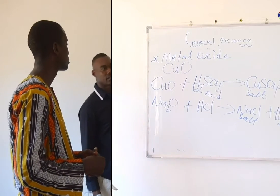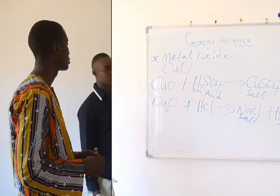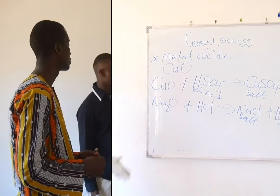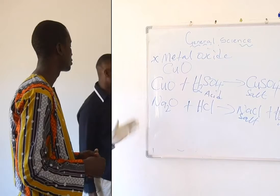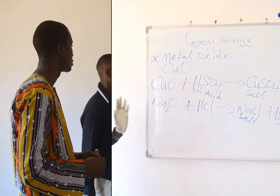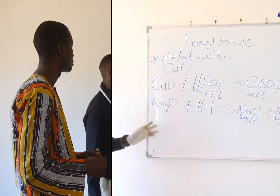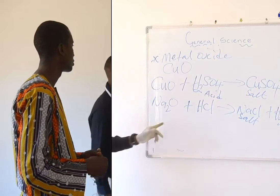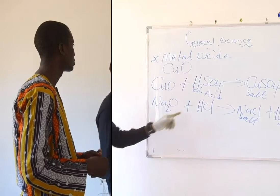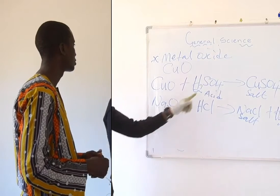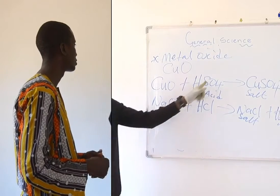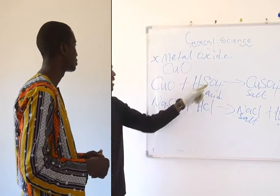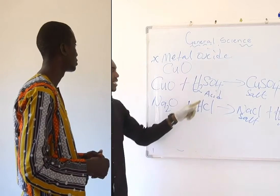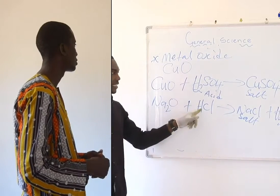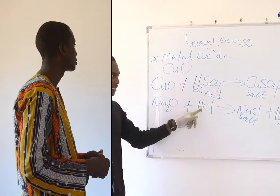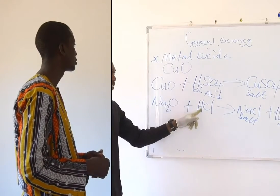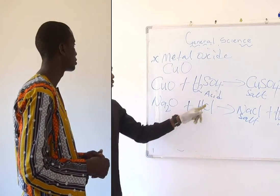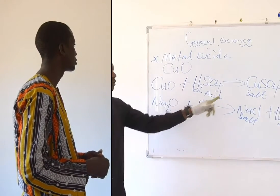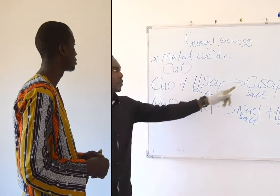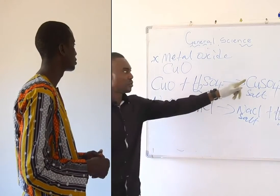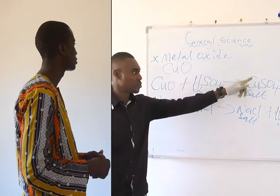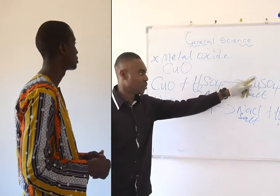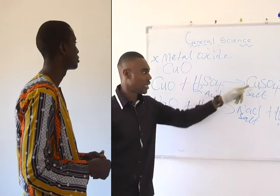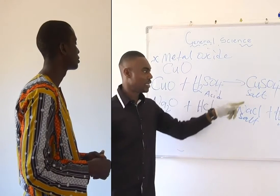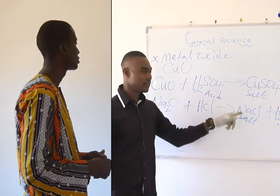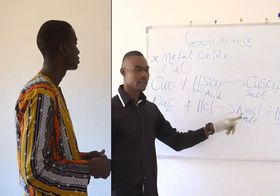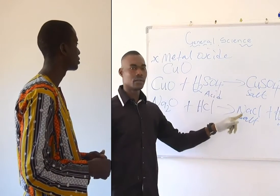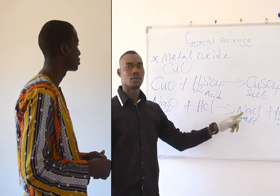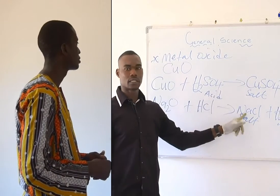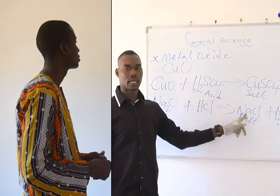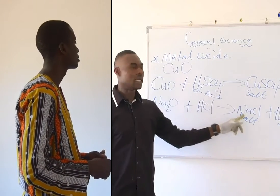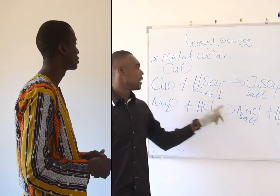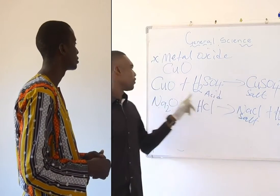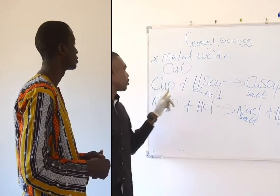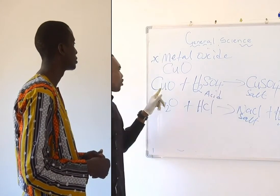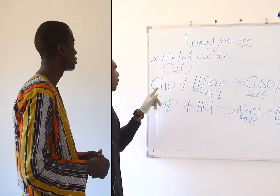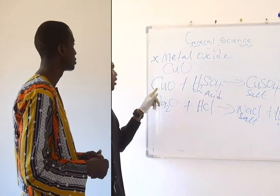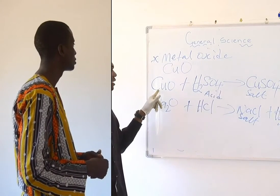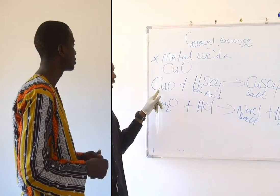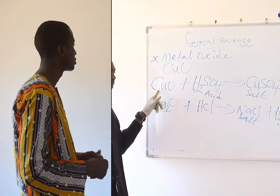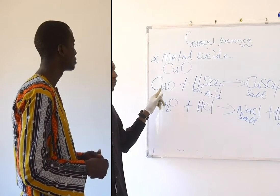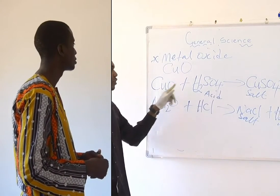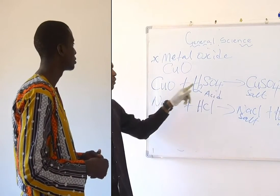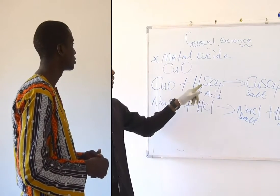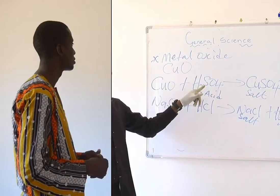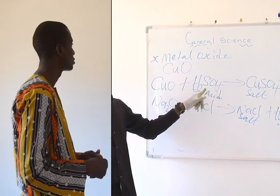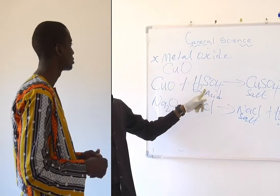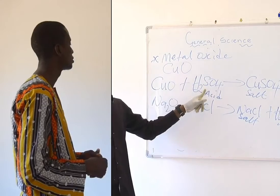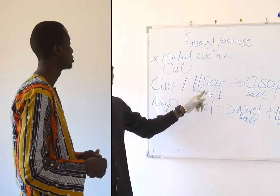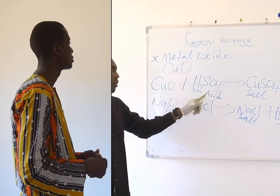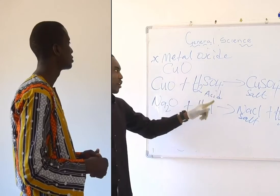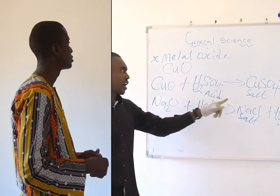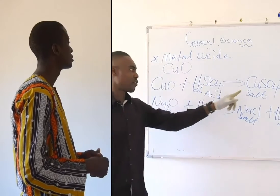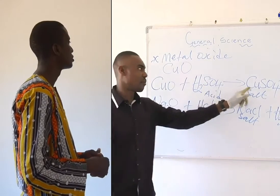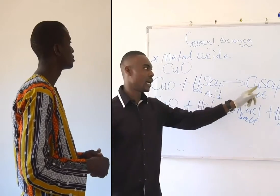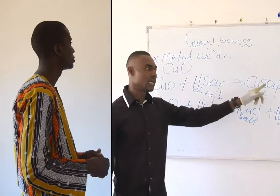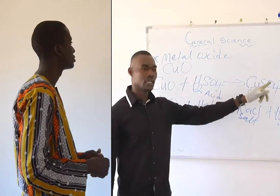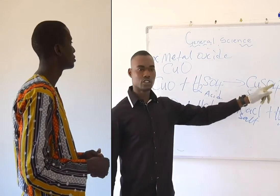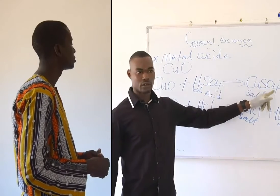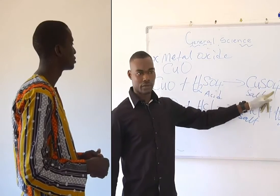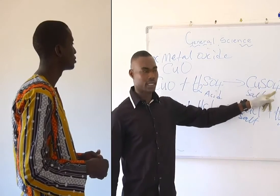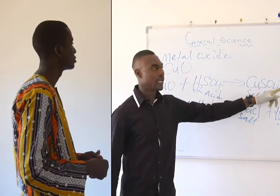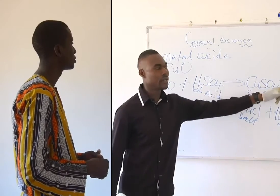oxide can combine with any acid to produce salt and water. If you use copper oxide with sulfuric acid, you are going to have